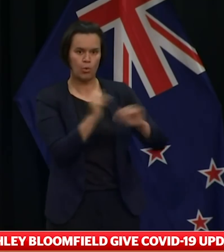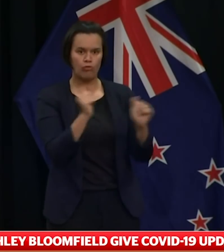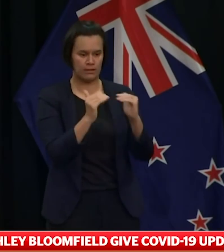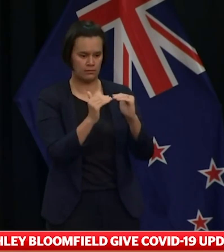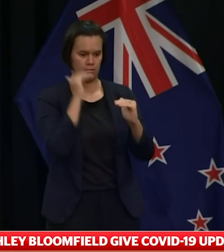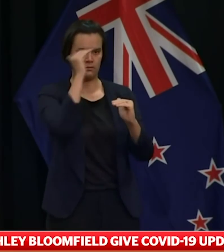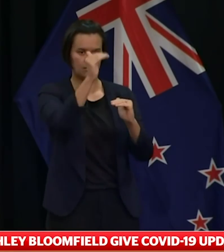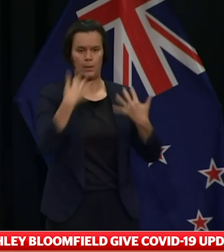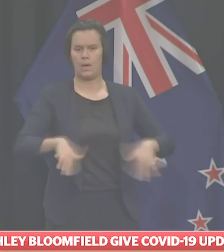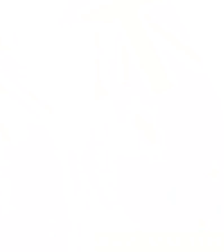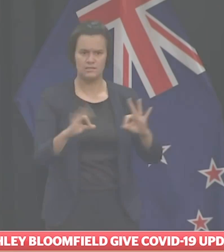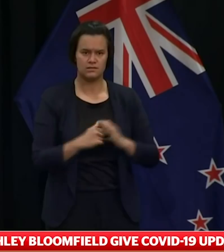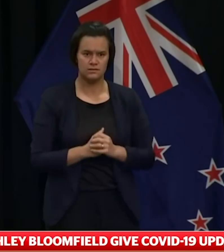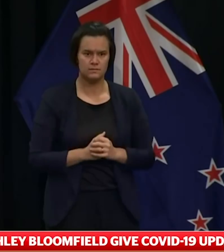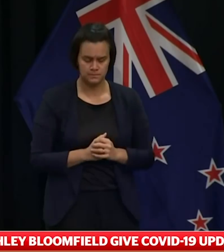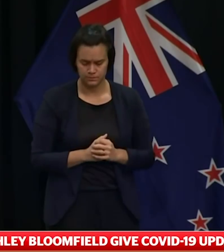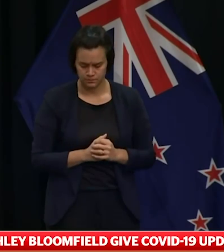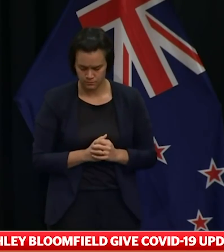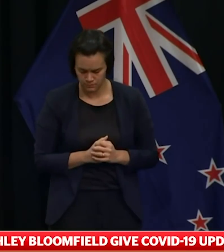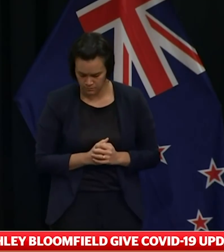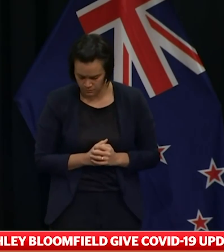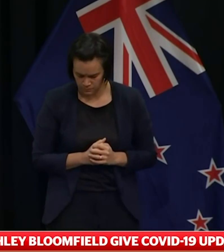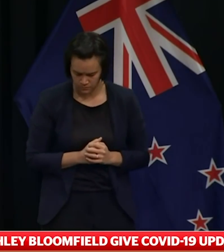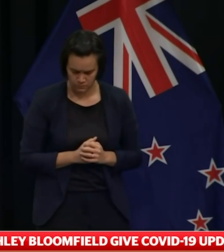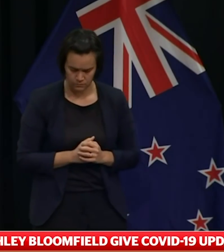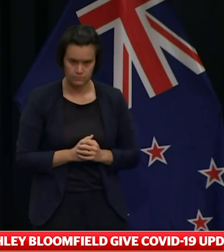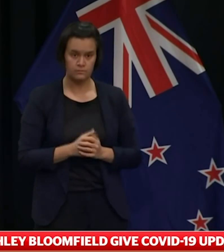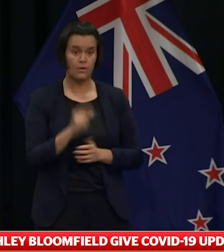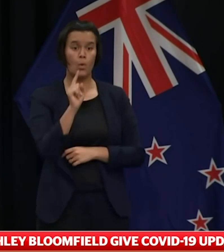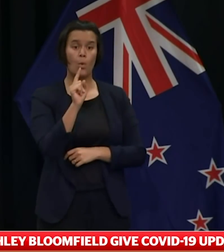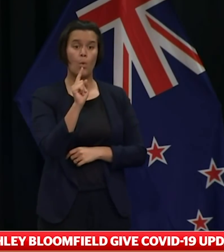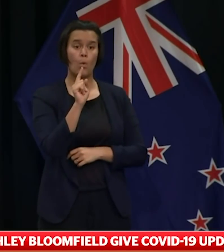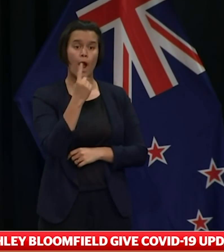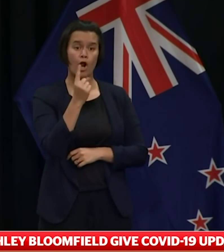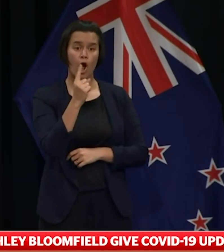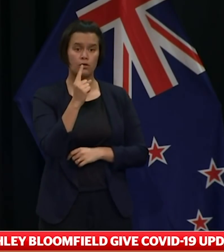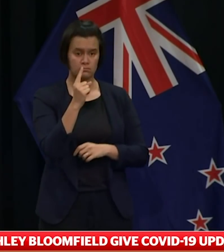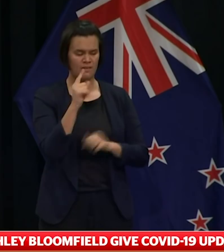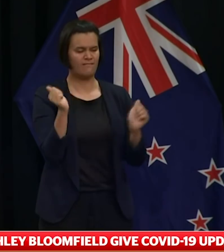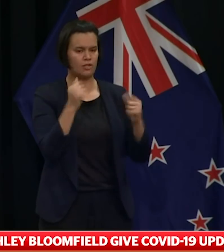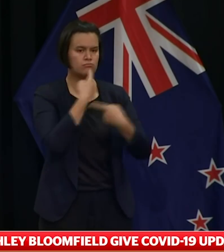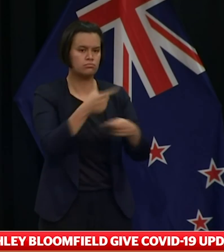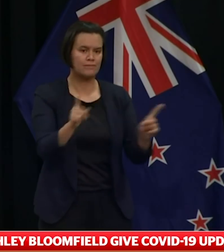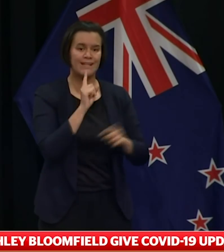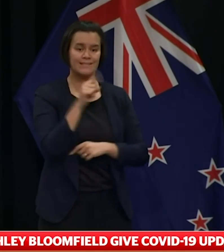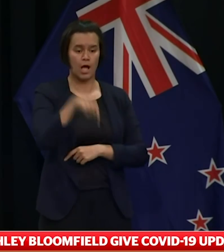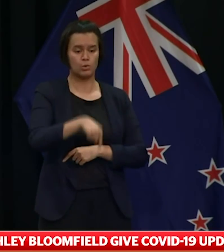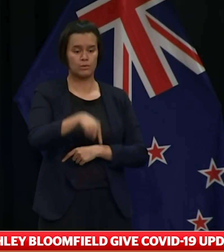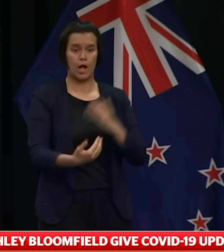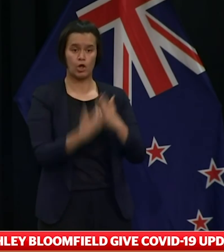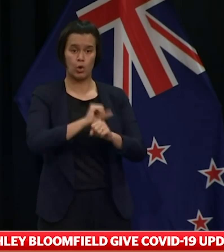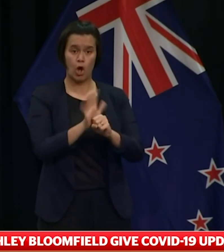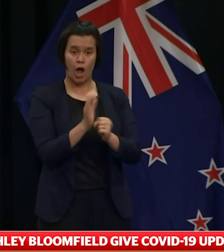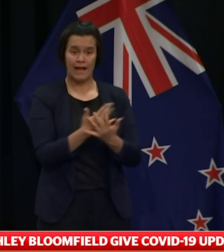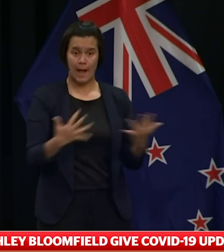vaccinated is fantastic. There are, as our statement said at 1 o'clock, 162 new COVID cases to report in the